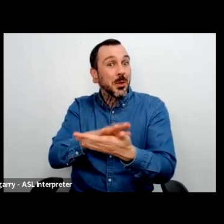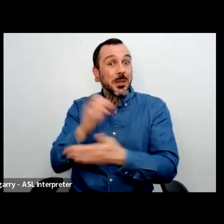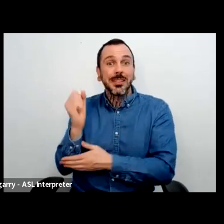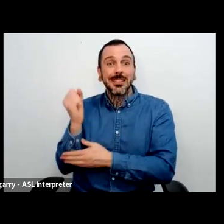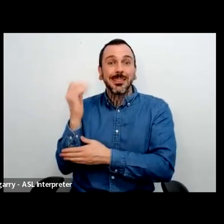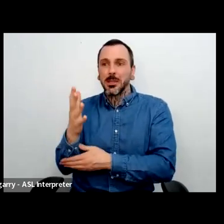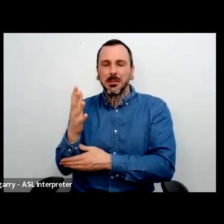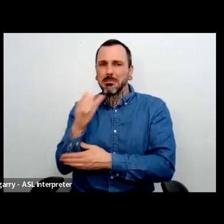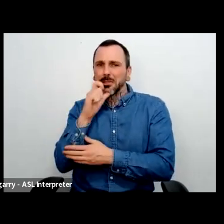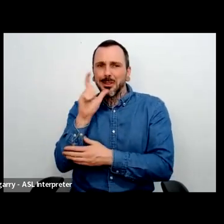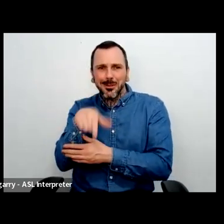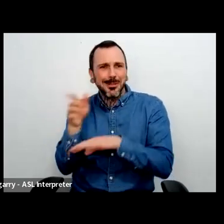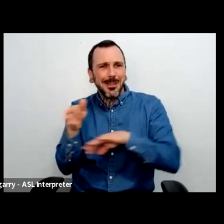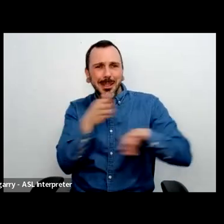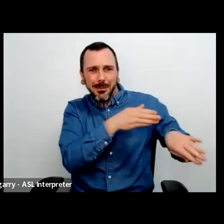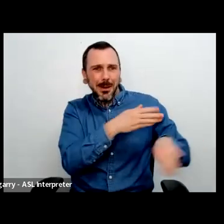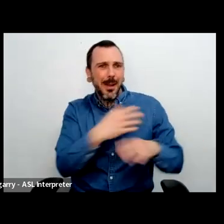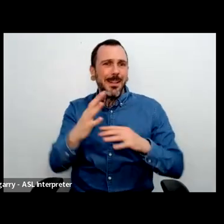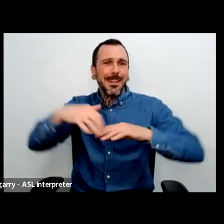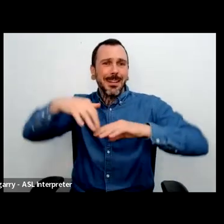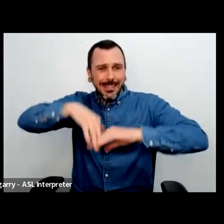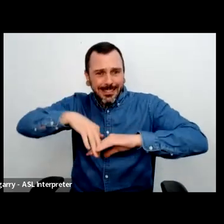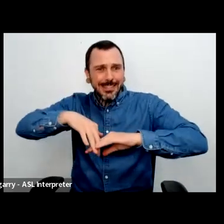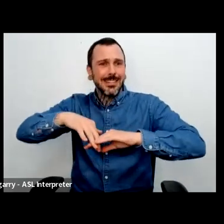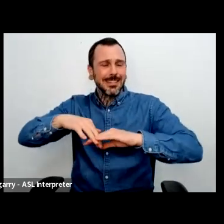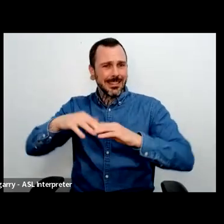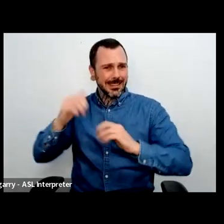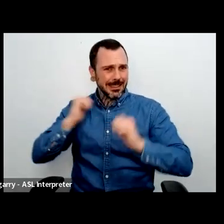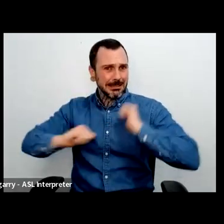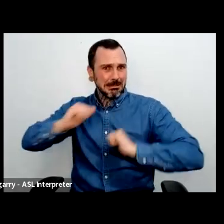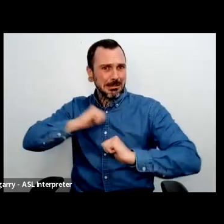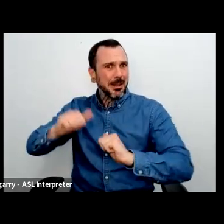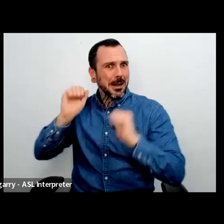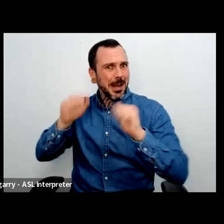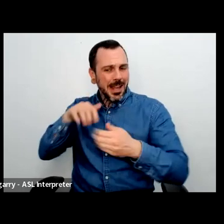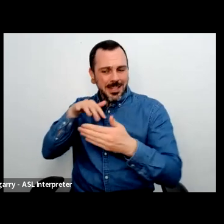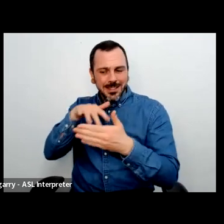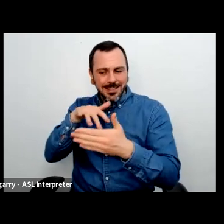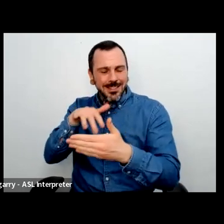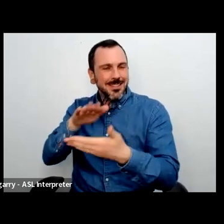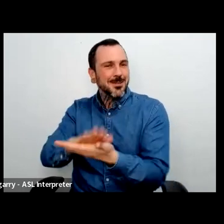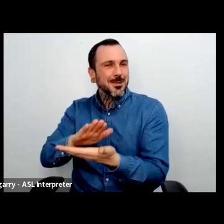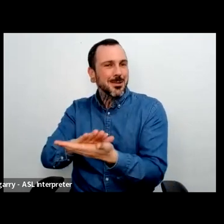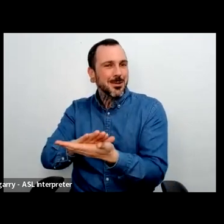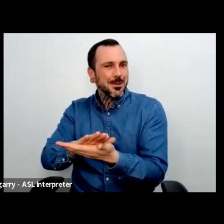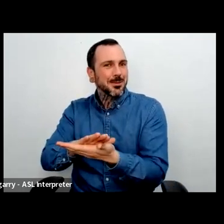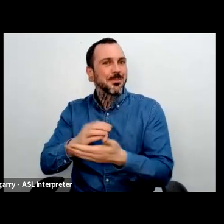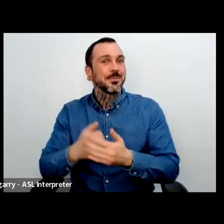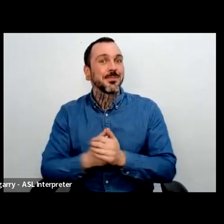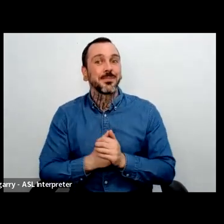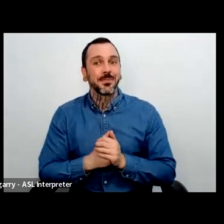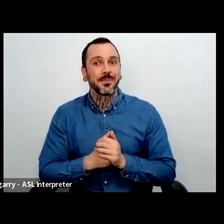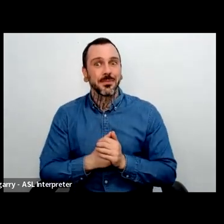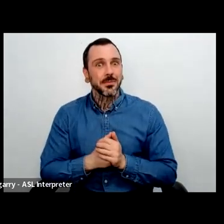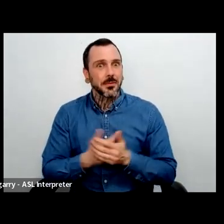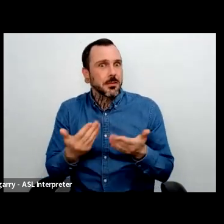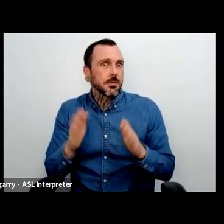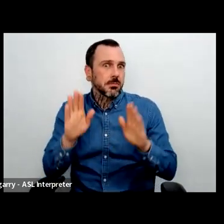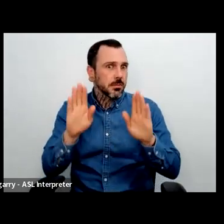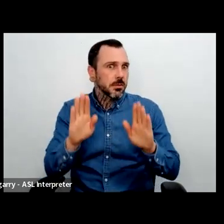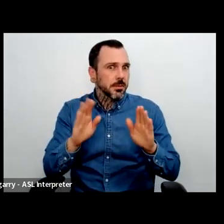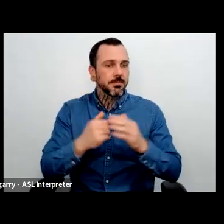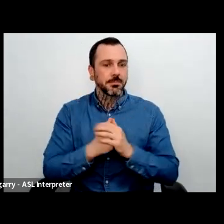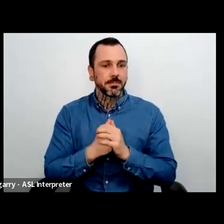it digitally, and we'll be sharing it with those communities as well. That was part of the reciprocal agreement with the community in terms of telling the